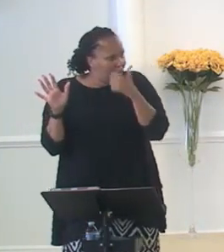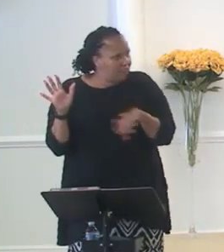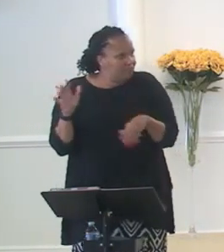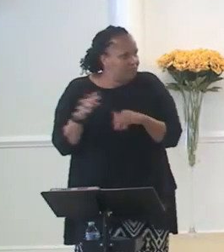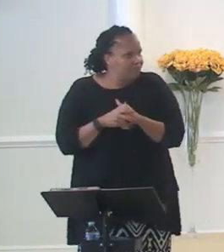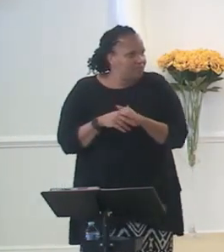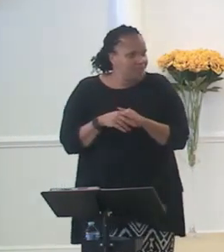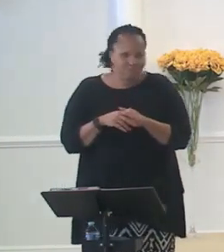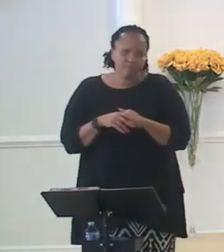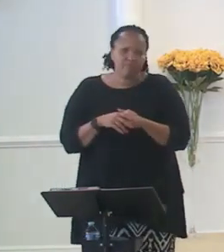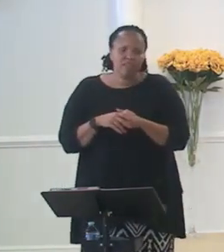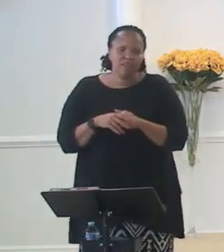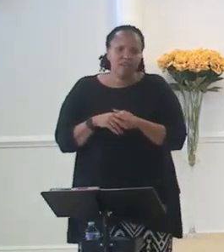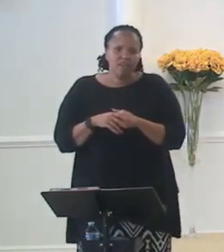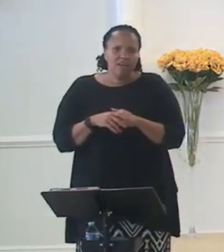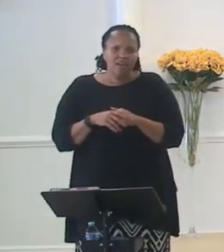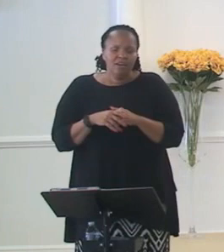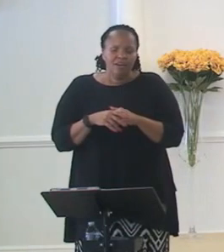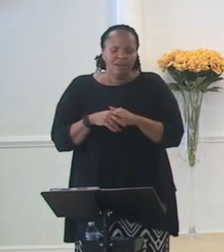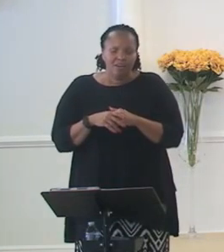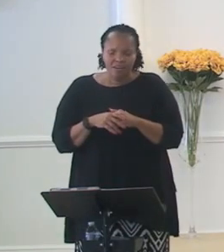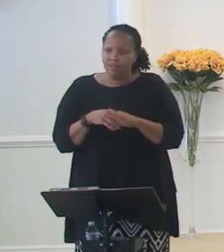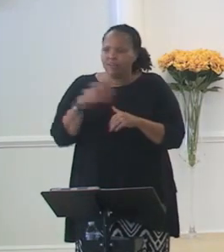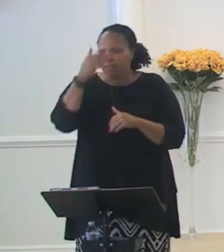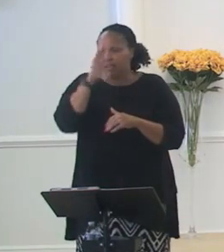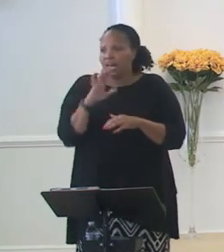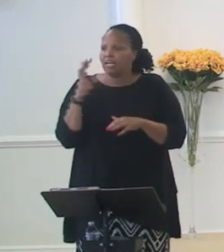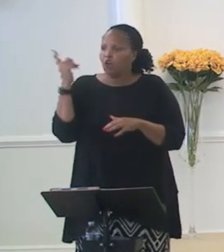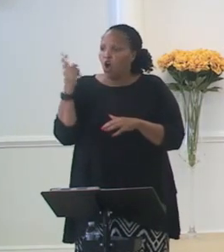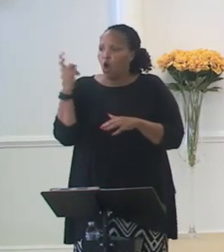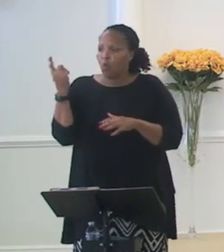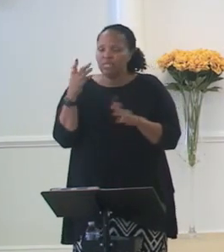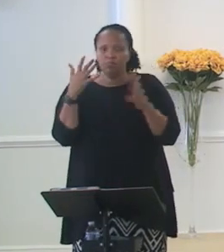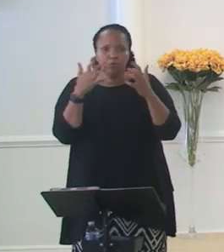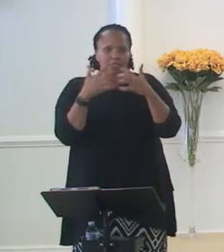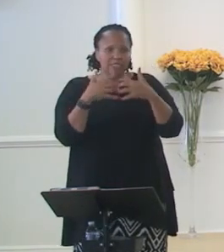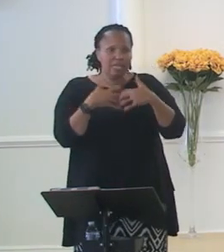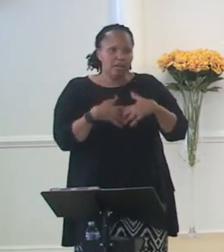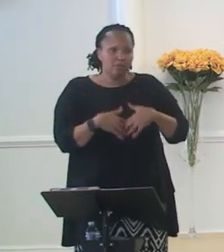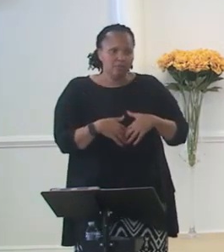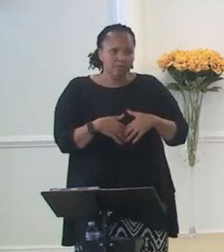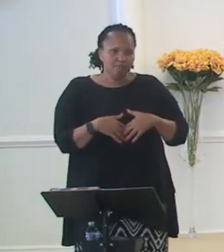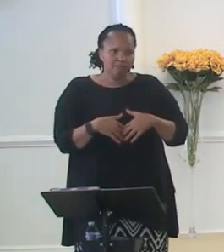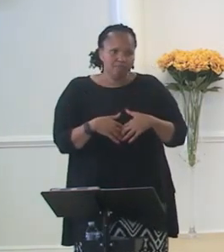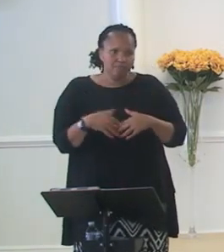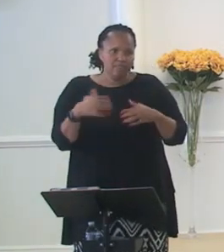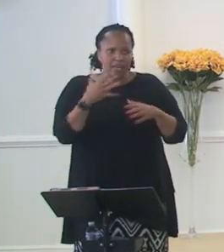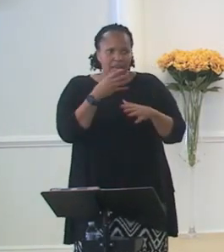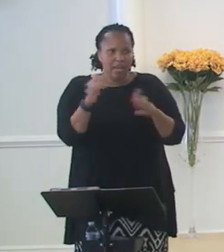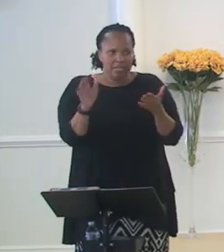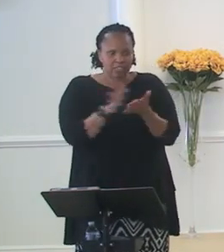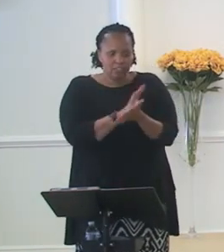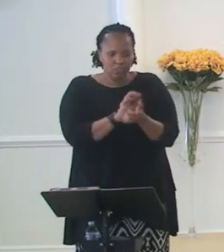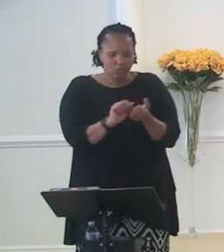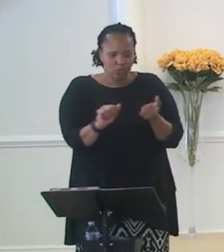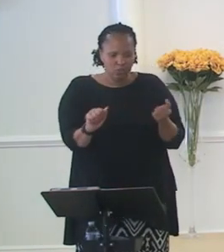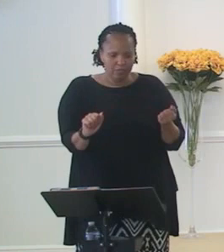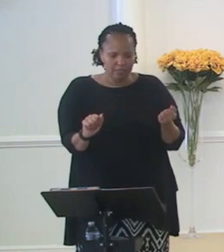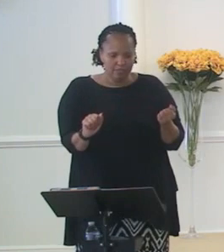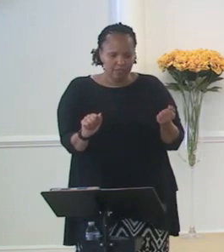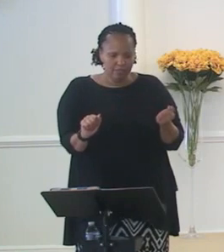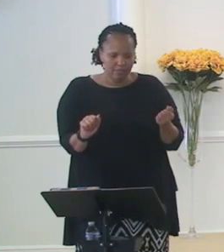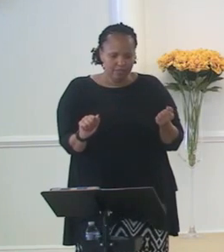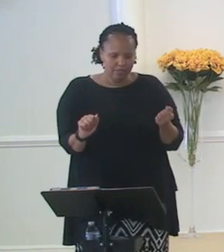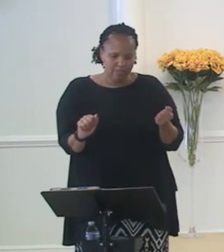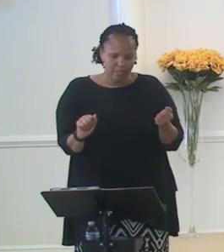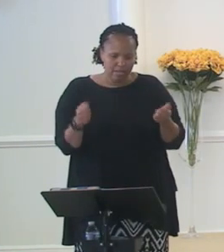He always pulled down. Listen, God always pulls down and destroys as